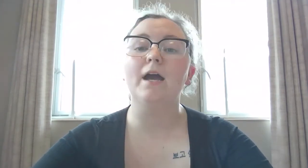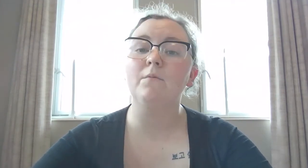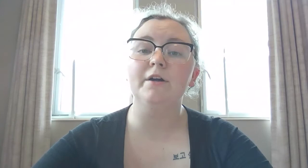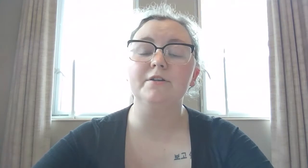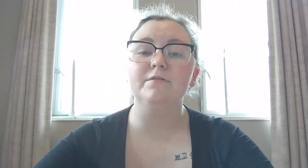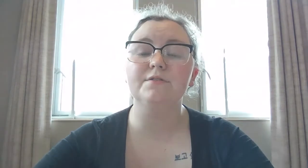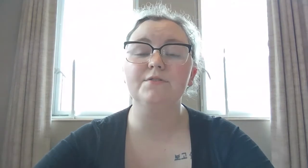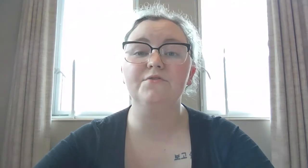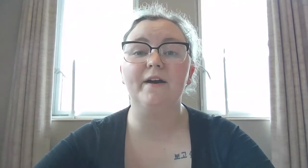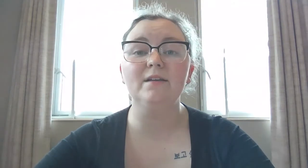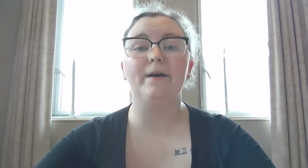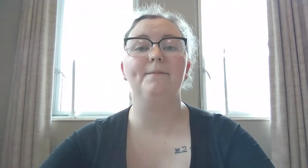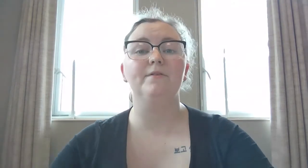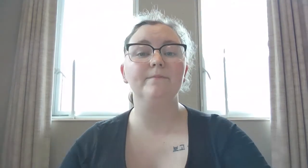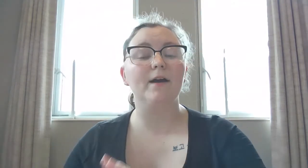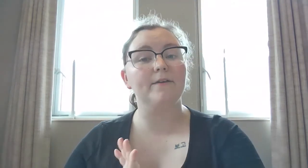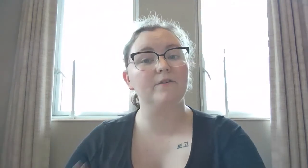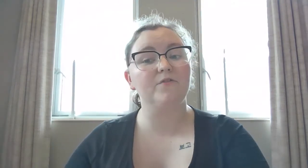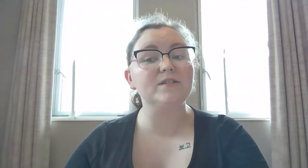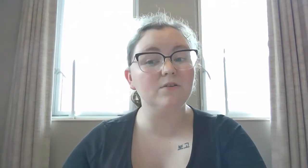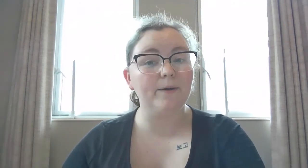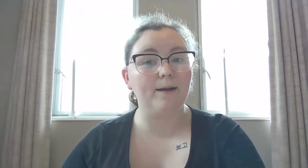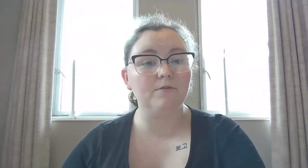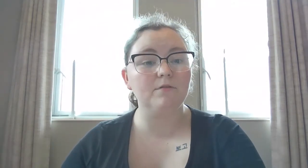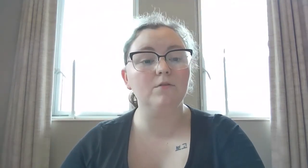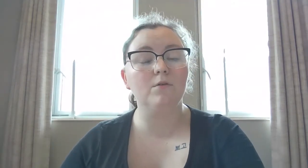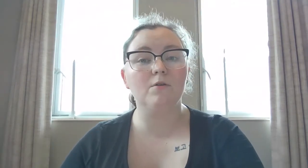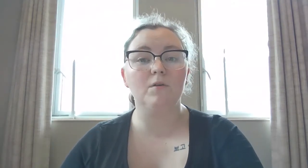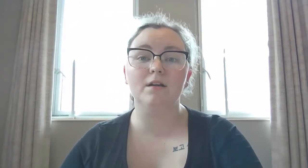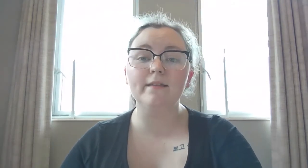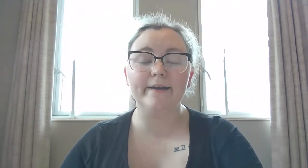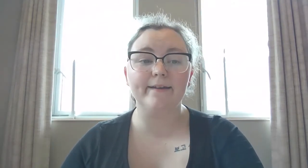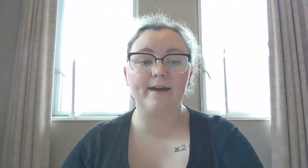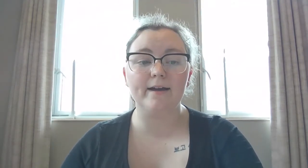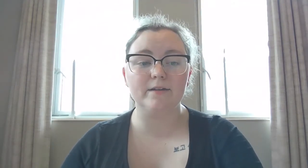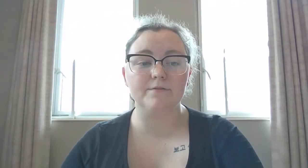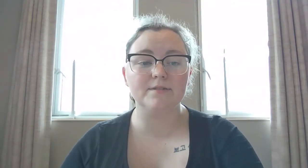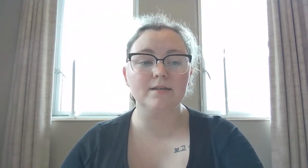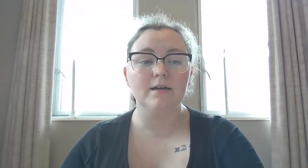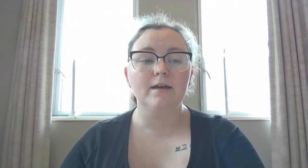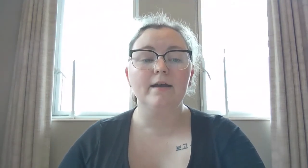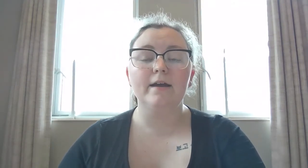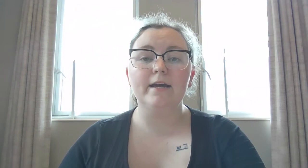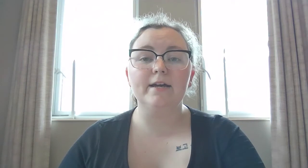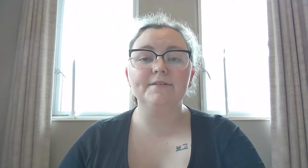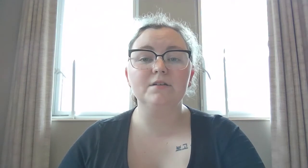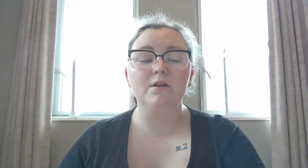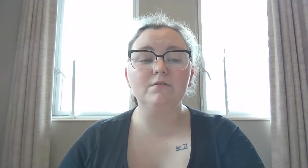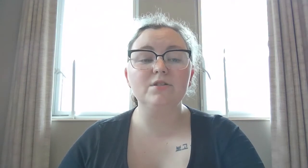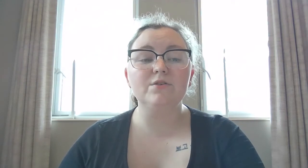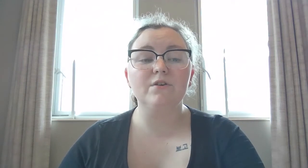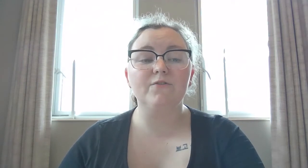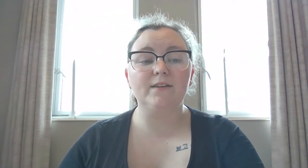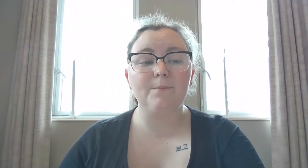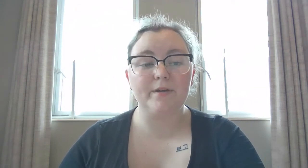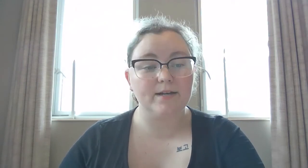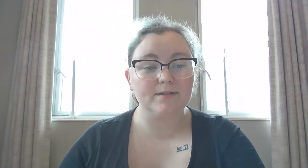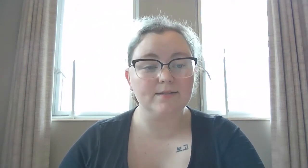I want you to find a Bible, either a physical Bible or one online like I use, and go to Philippians